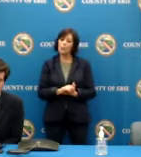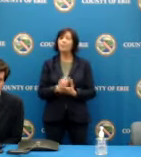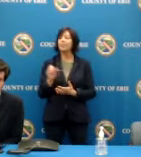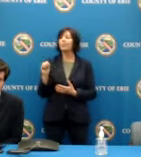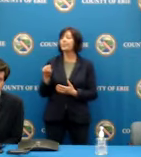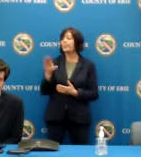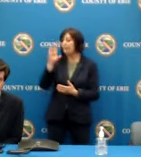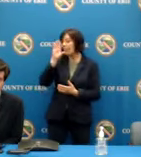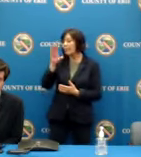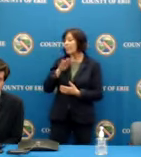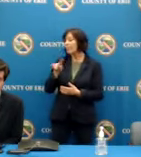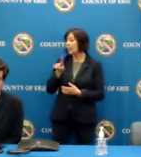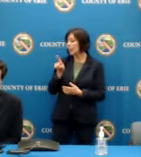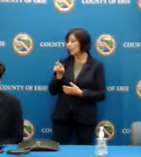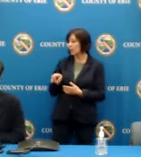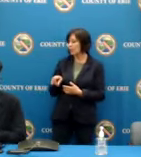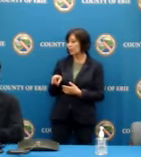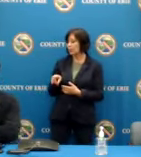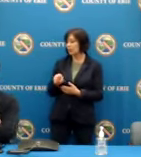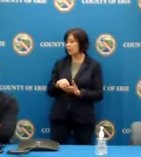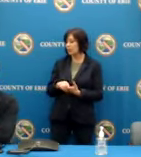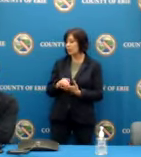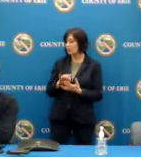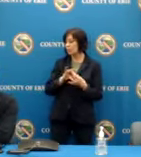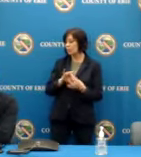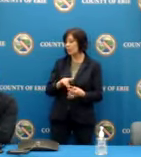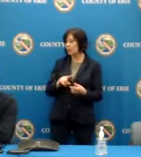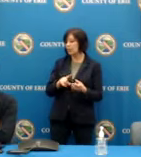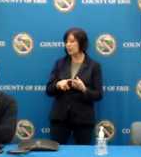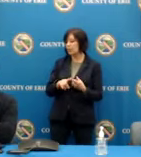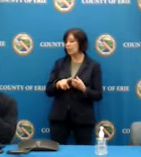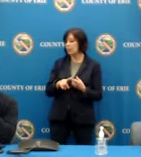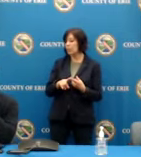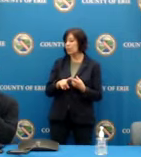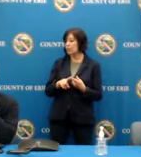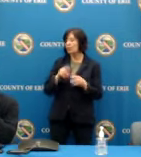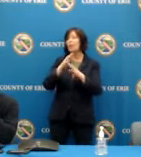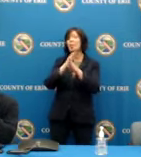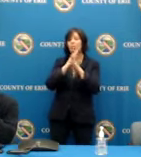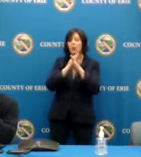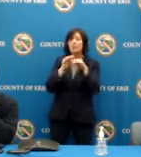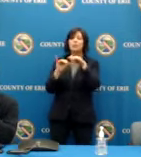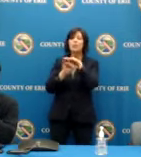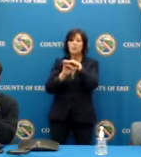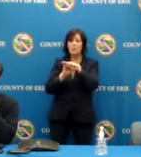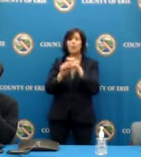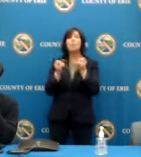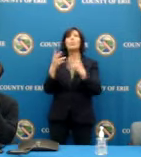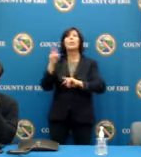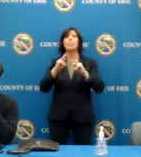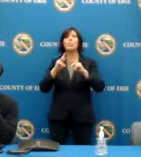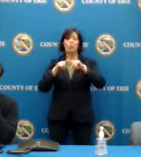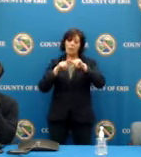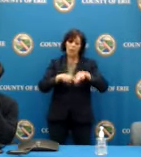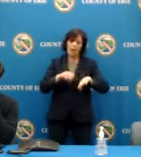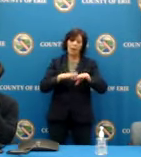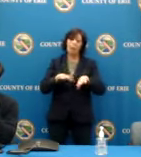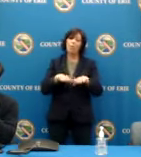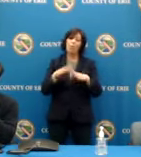Yes, hi. My question is pertaining to public transit. A lot of people in Erie County rely on public transportation.